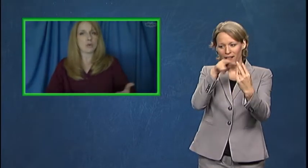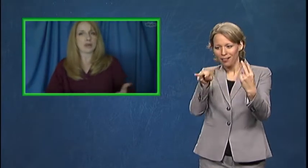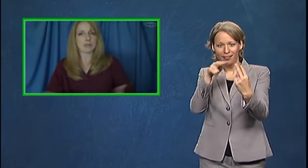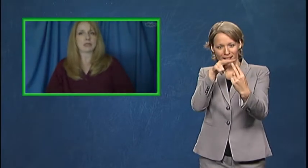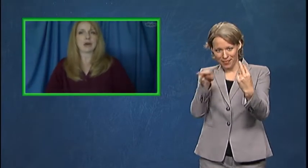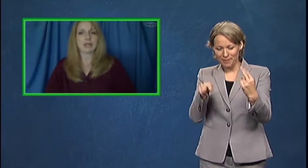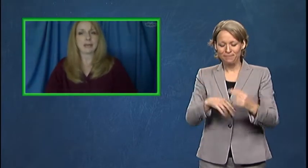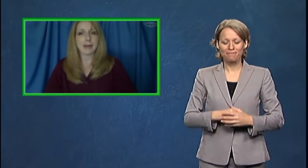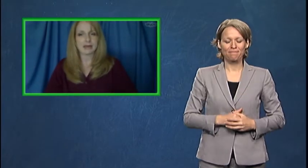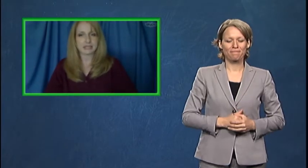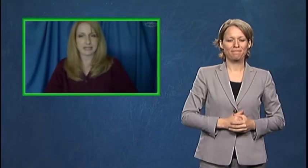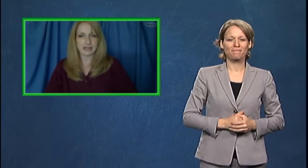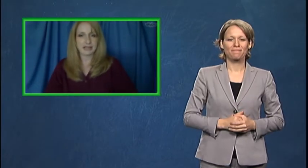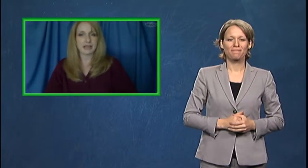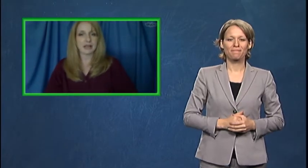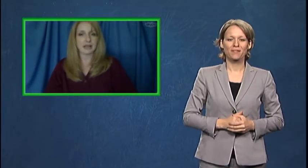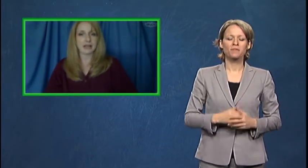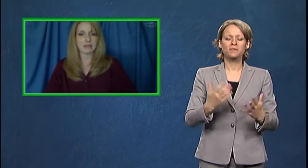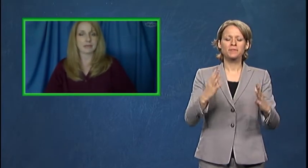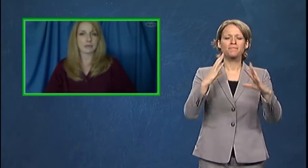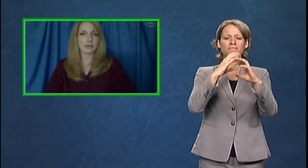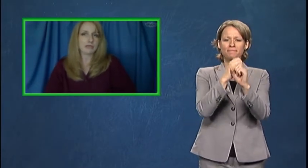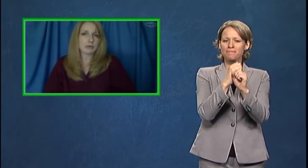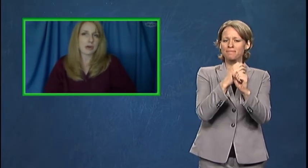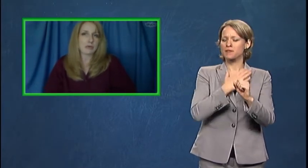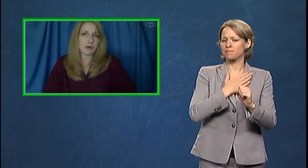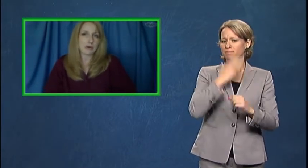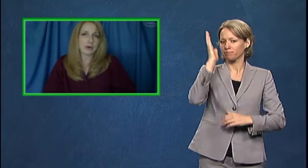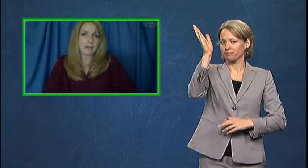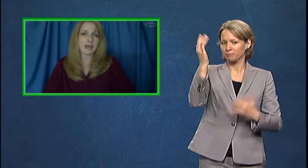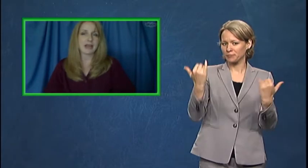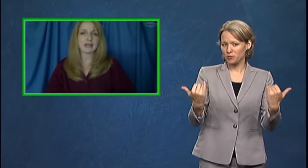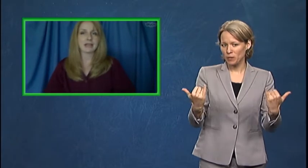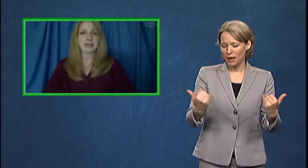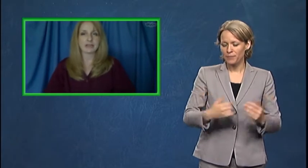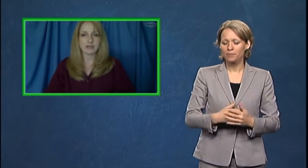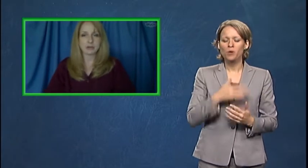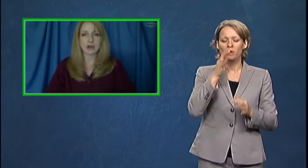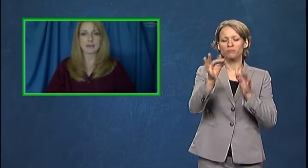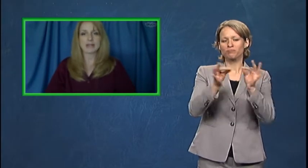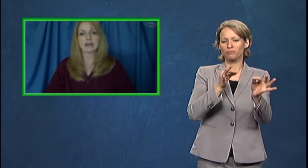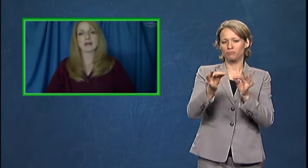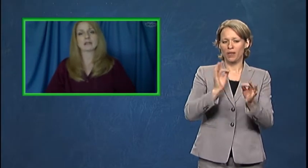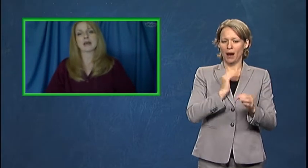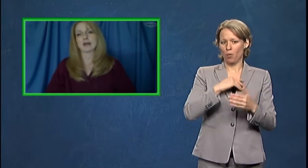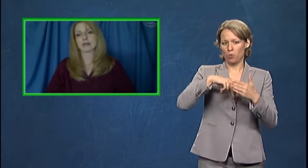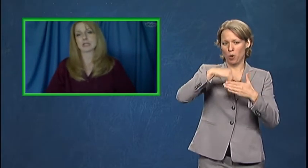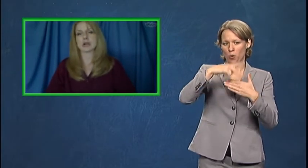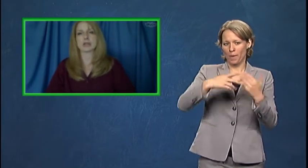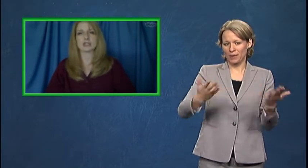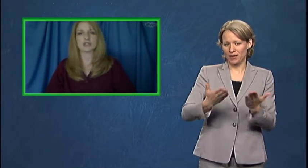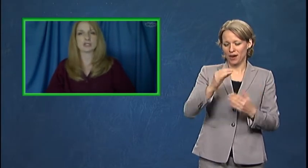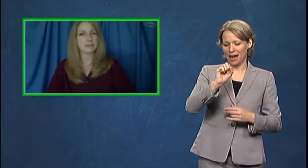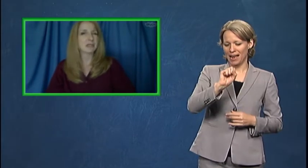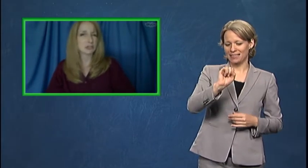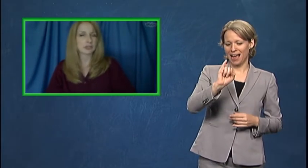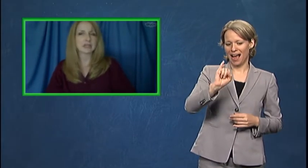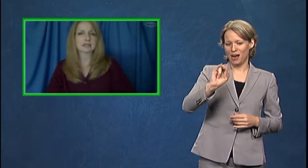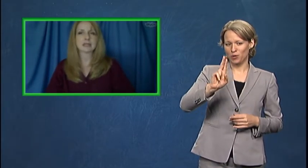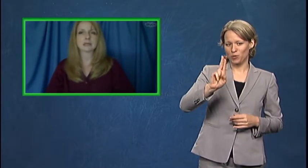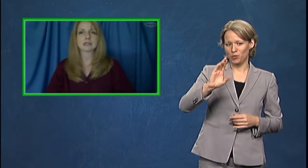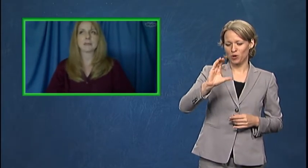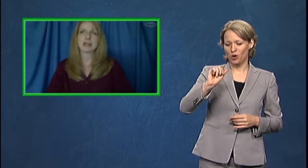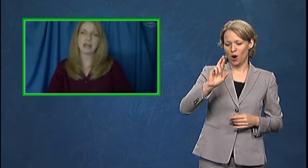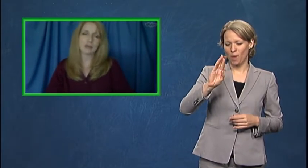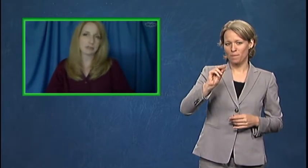let you know what I'll be talking about today, I am going to review our program at SIU Carbondale, how it started, and just some history, because